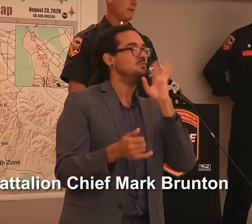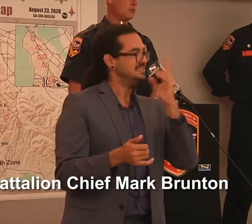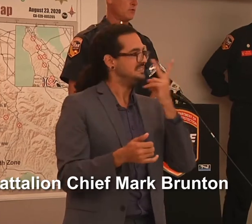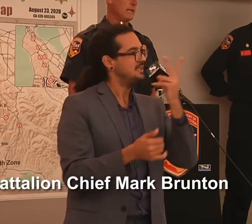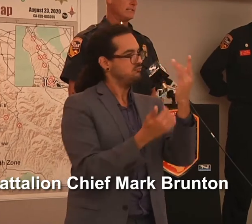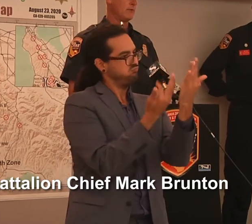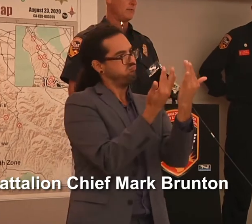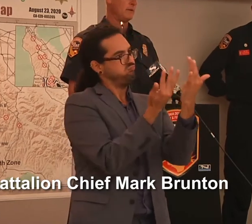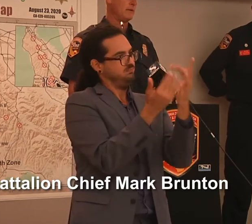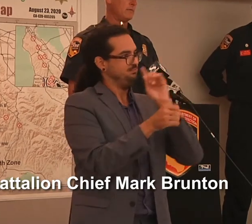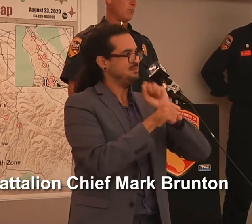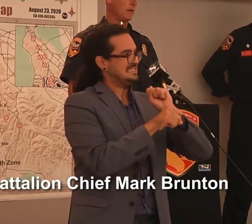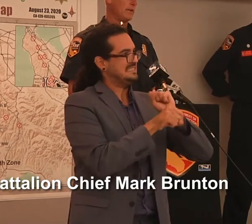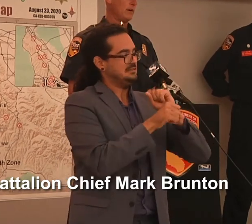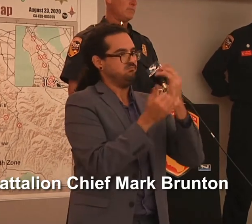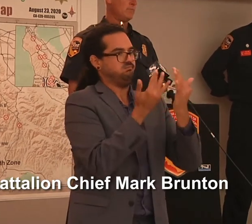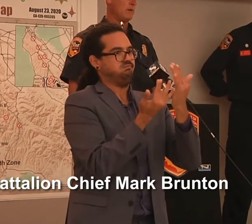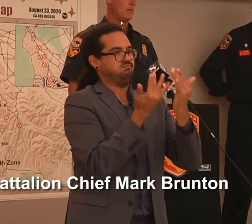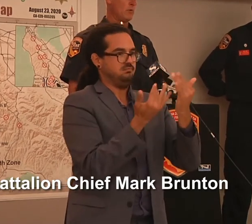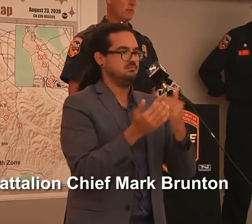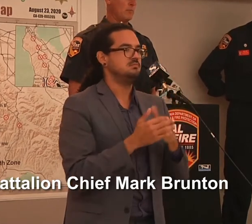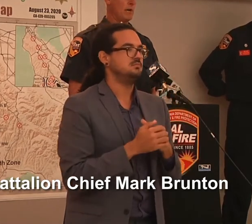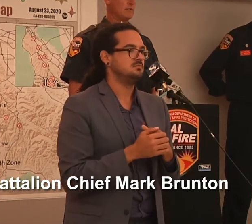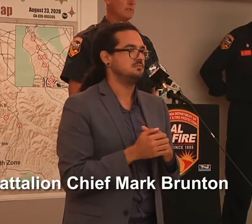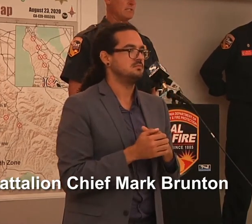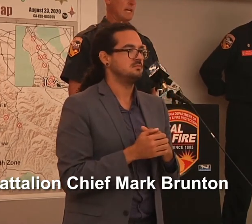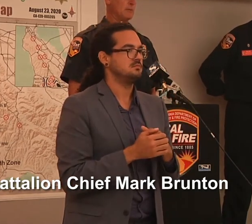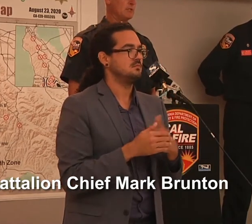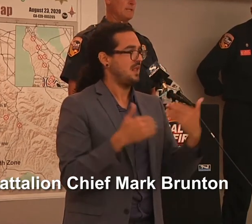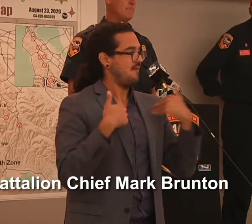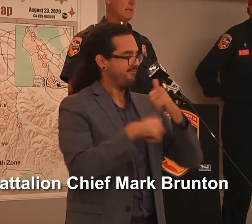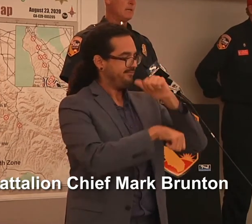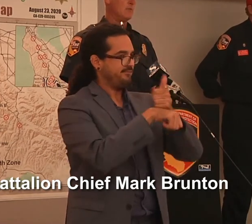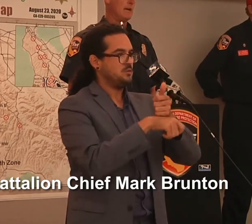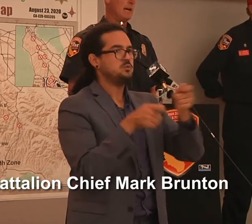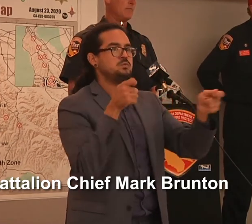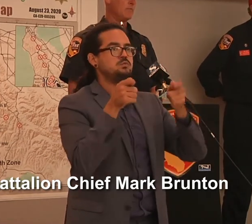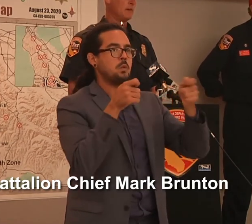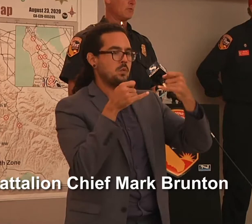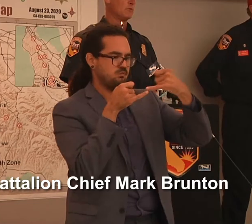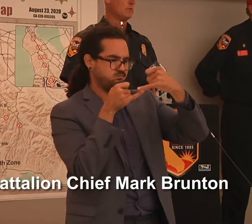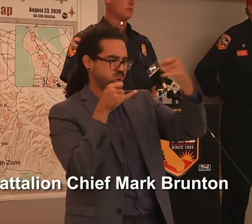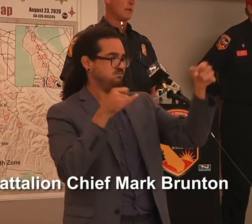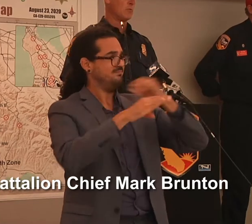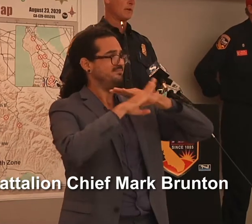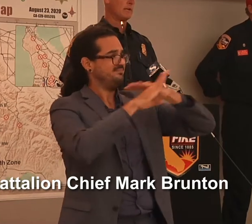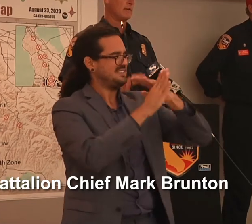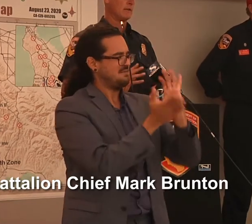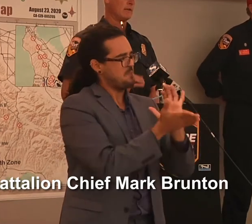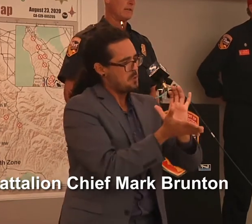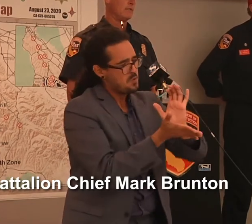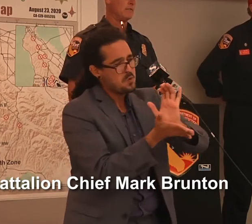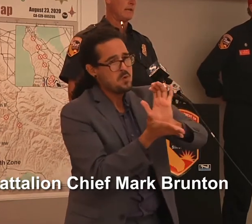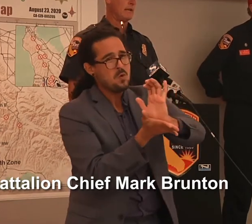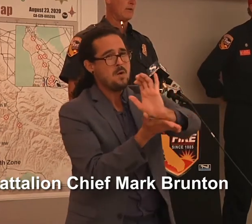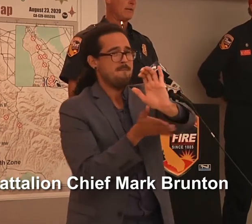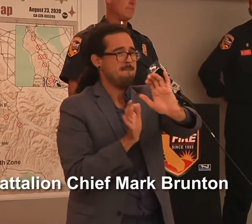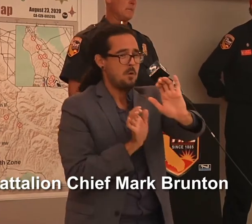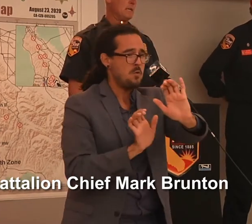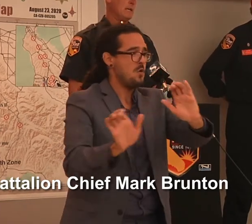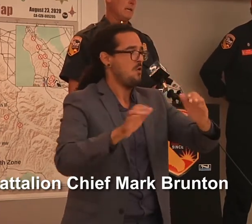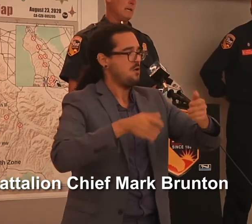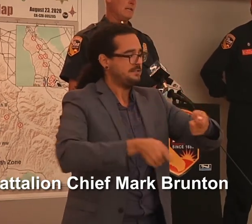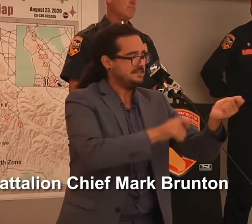have control lines that we've been working on and we're in the process of establishing. We have crews that are working that